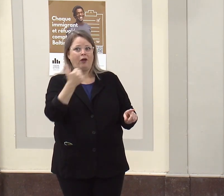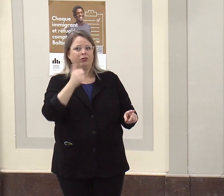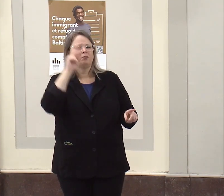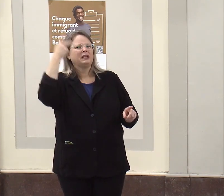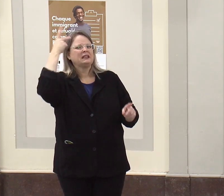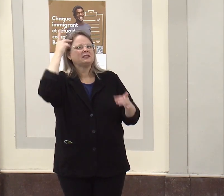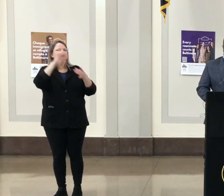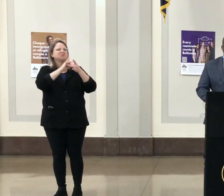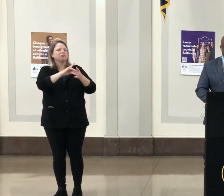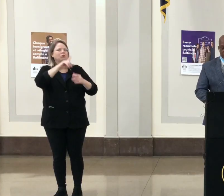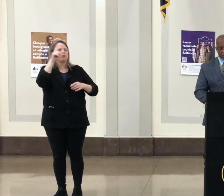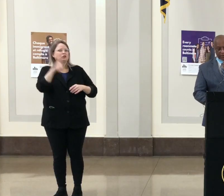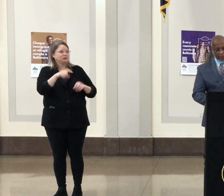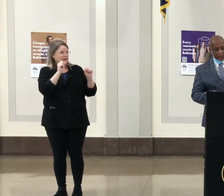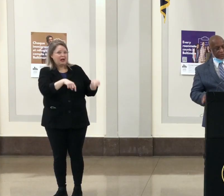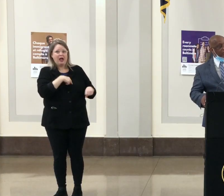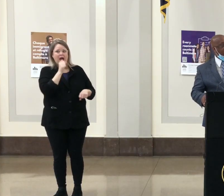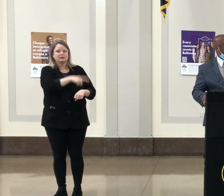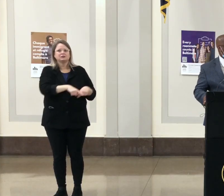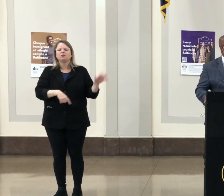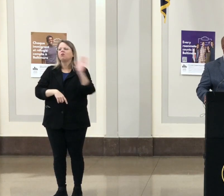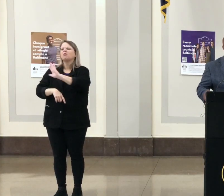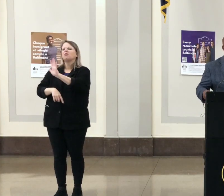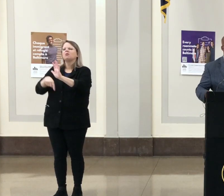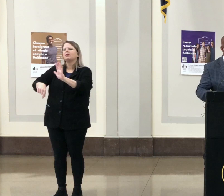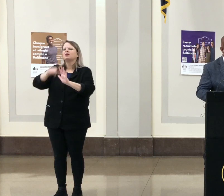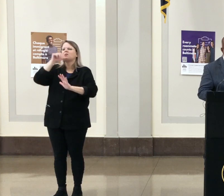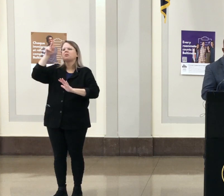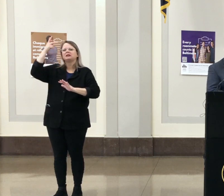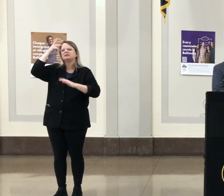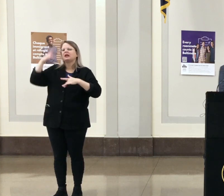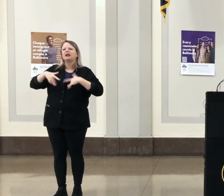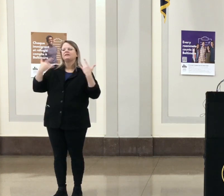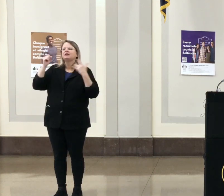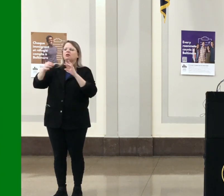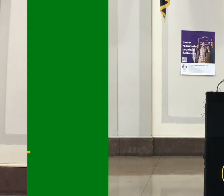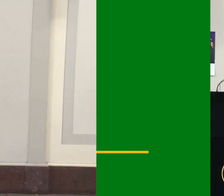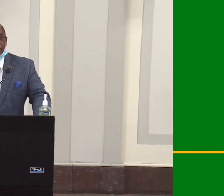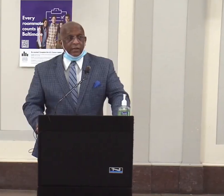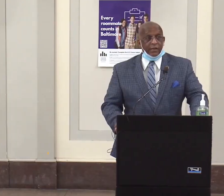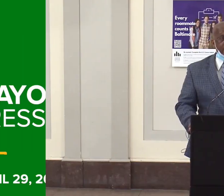non-political event. Okay, can I talk to you afterwards? You can talk to me afterwards, Sharon. No problem. All right, thank you.